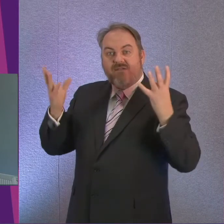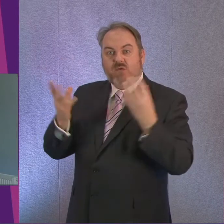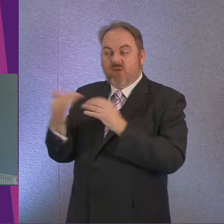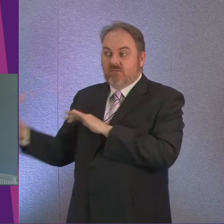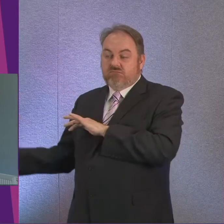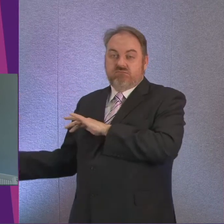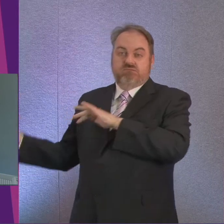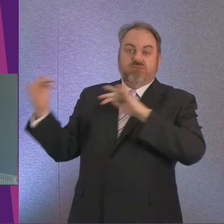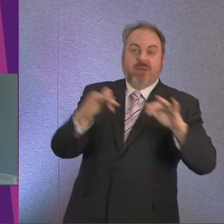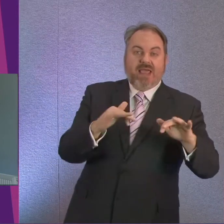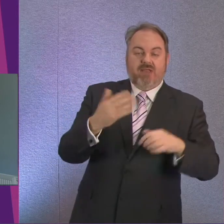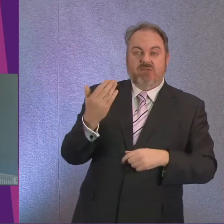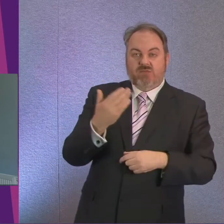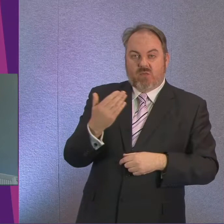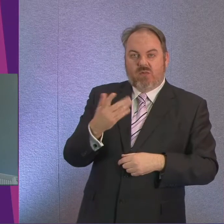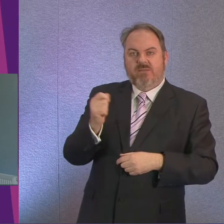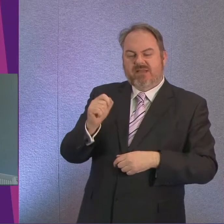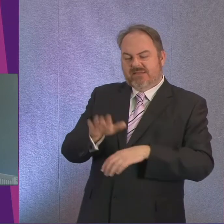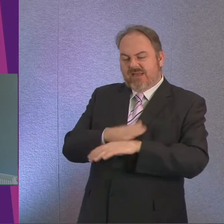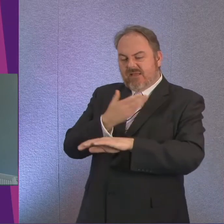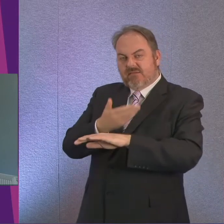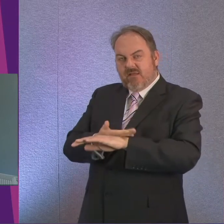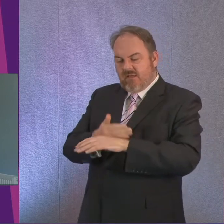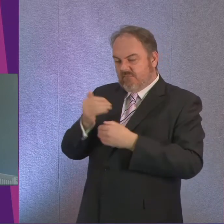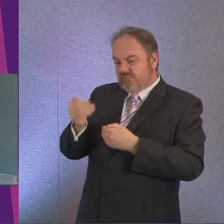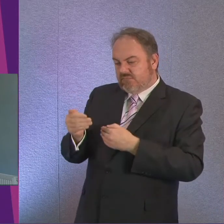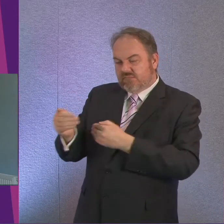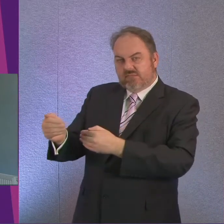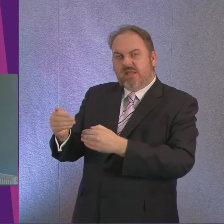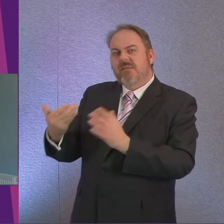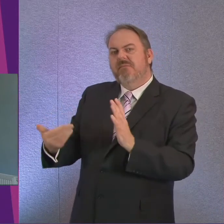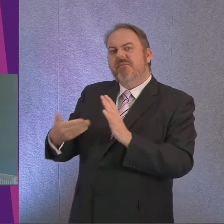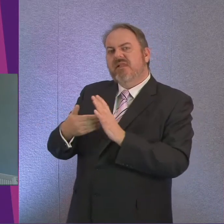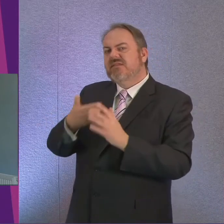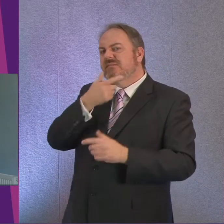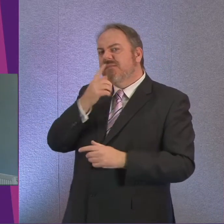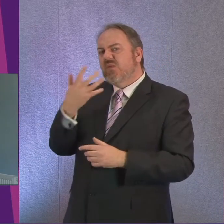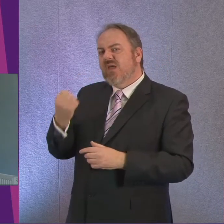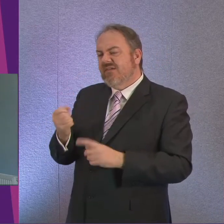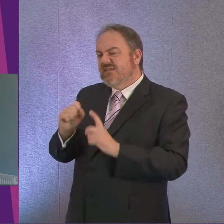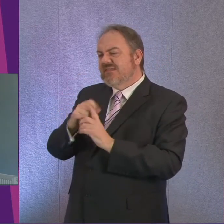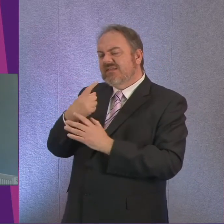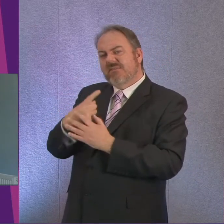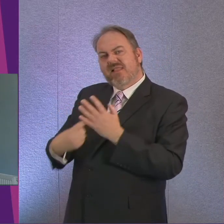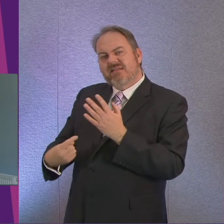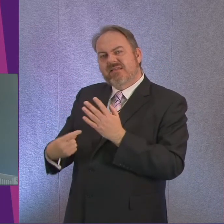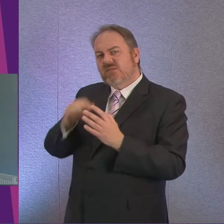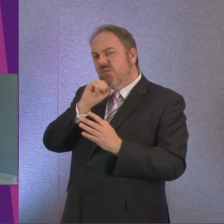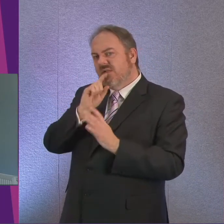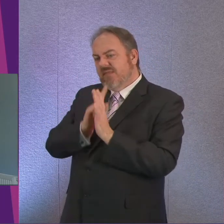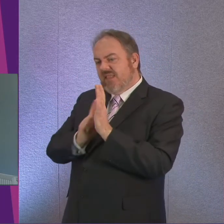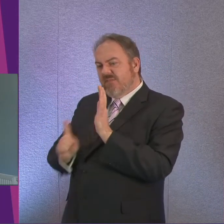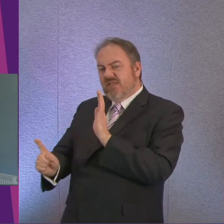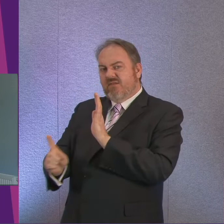other disability needs go back in a more slower way than those within mainstream